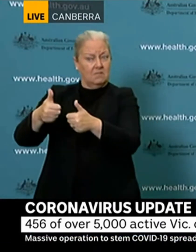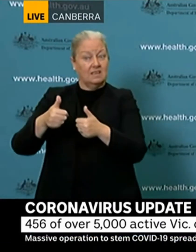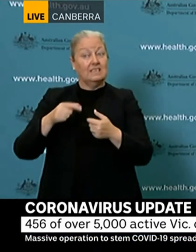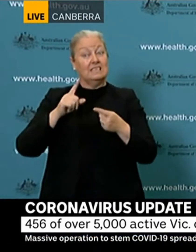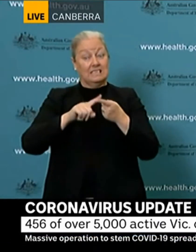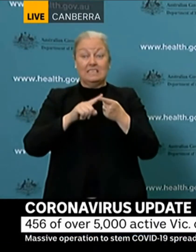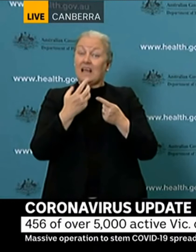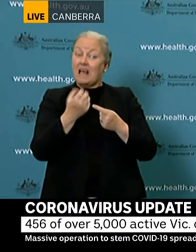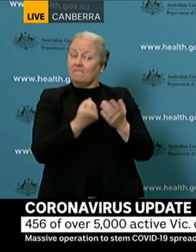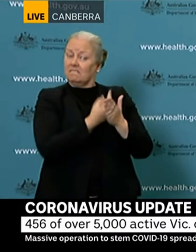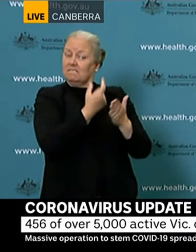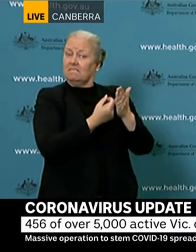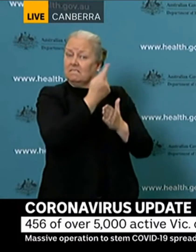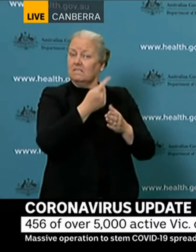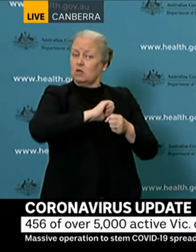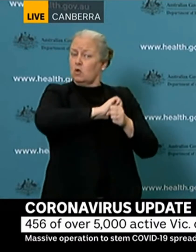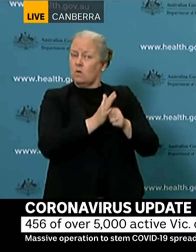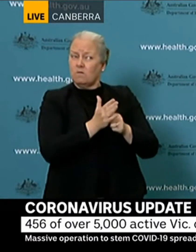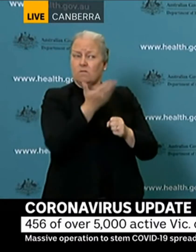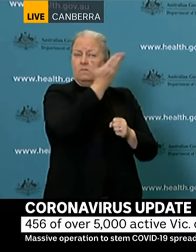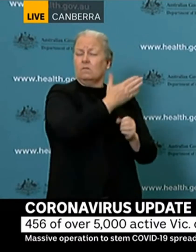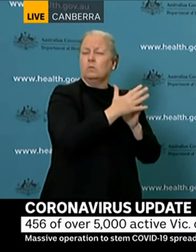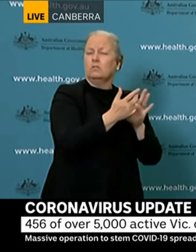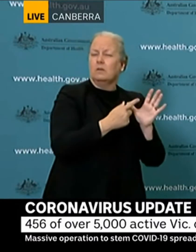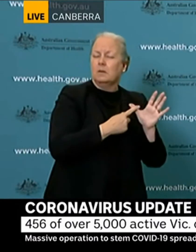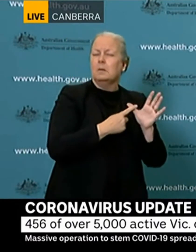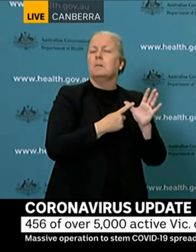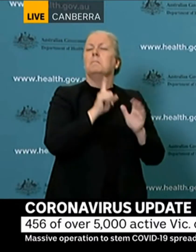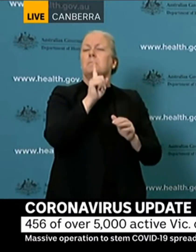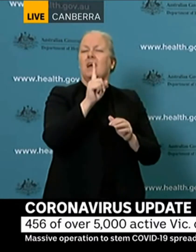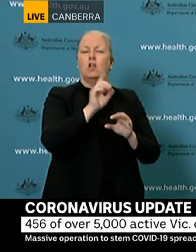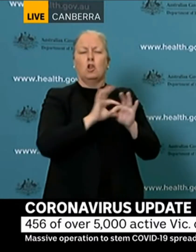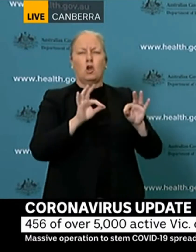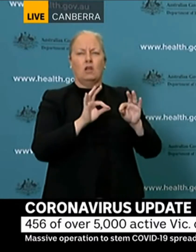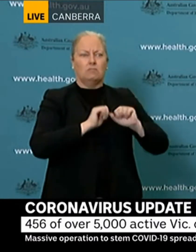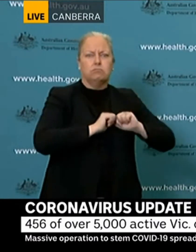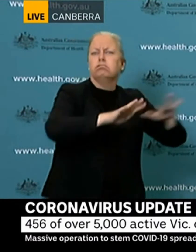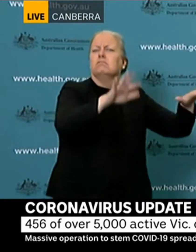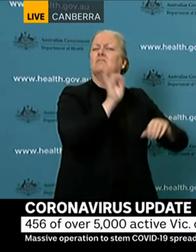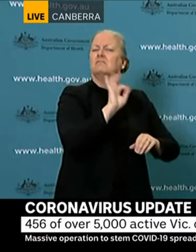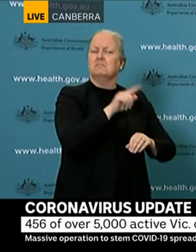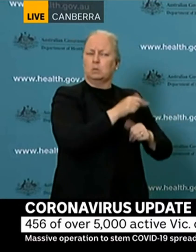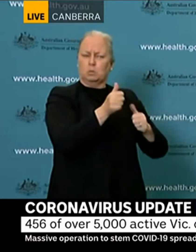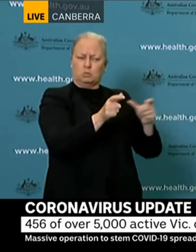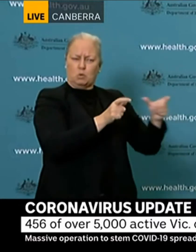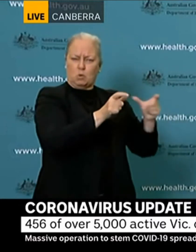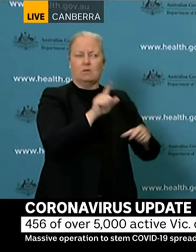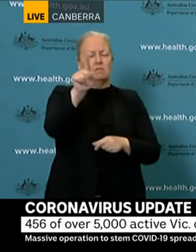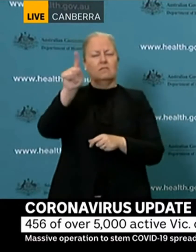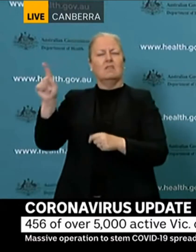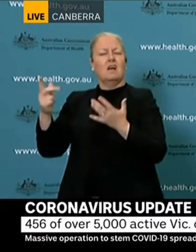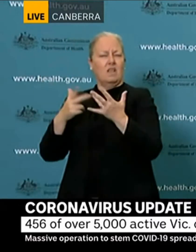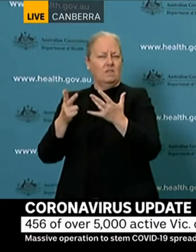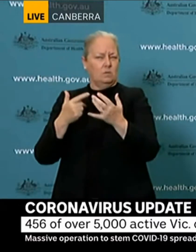in WA, it hasn't really experienced that community transmission events that other states have done. Thanks,